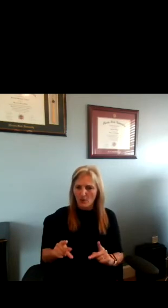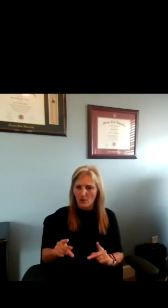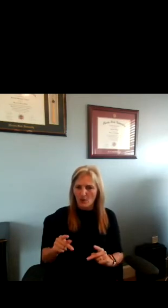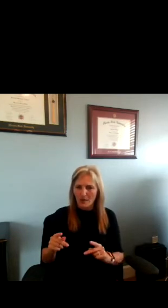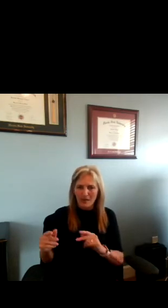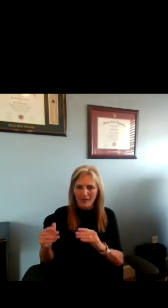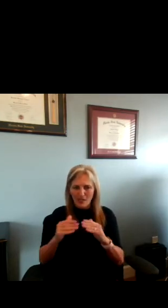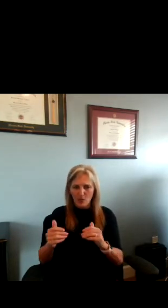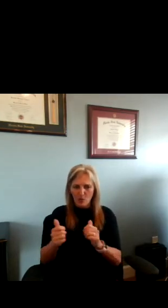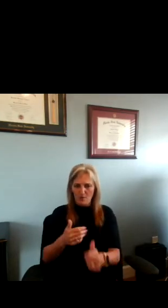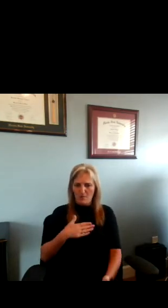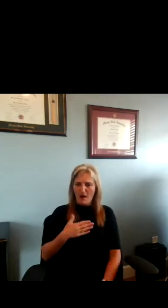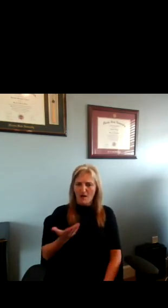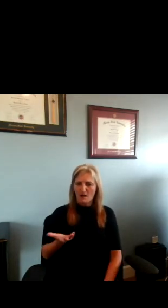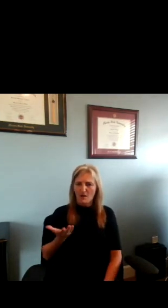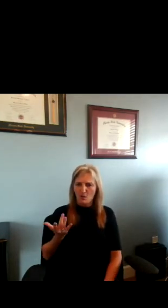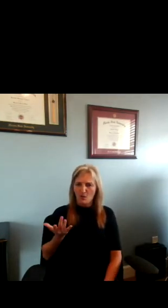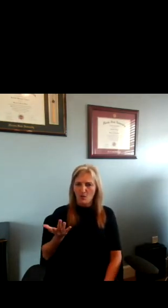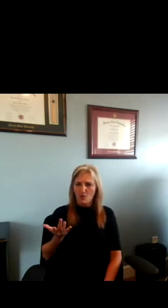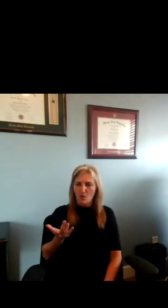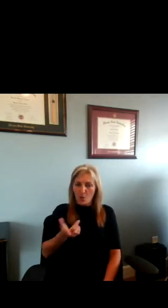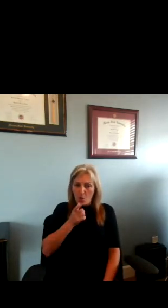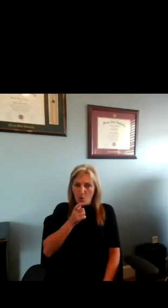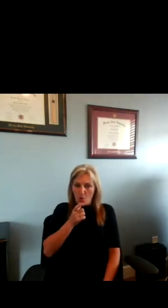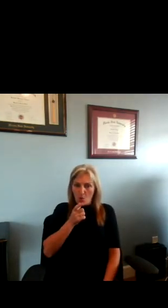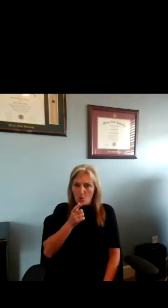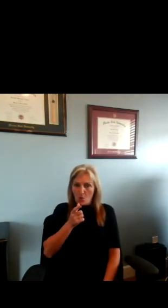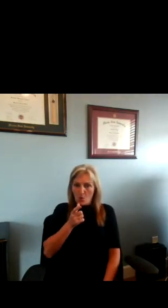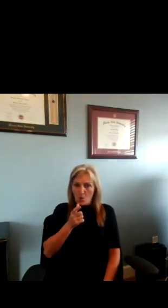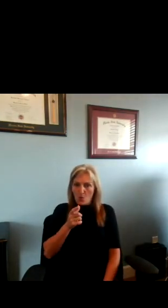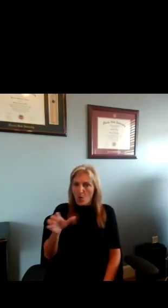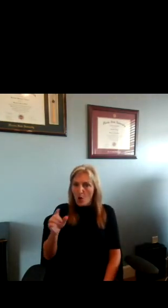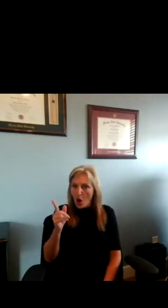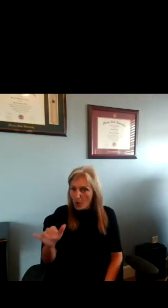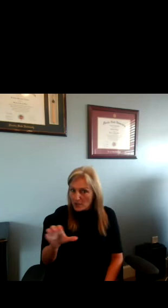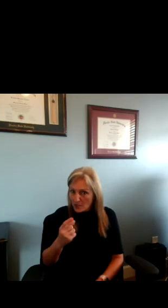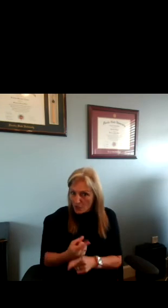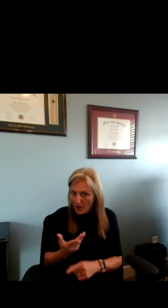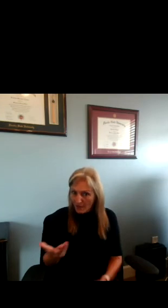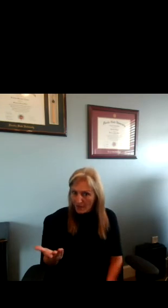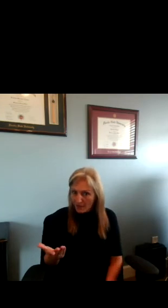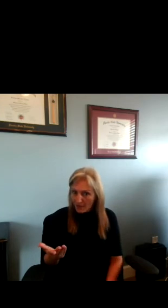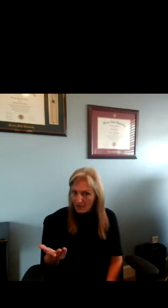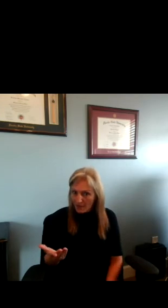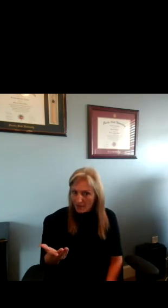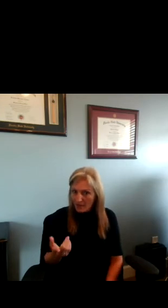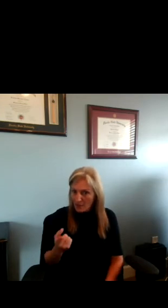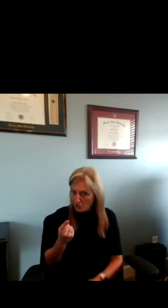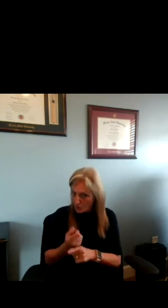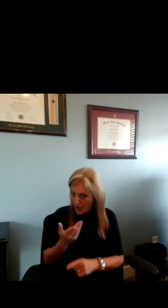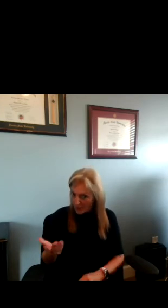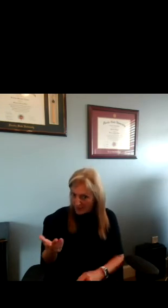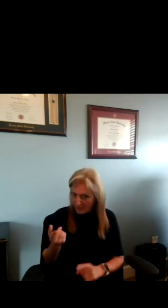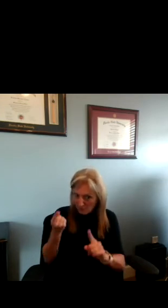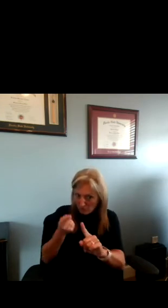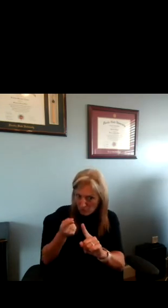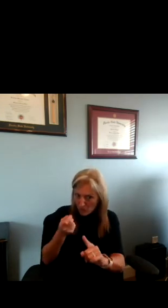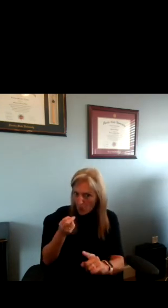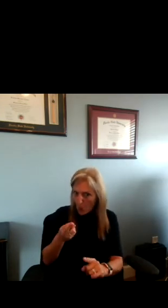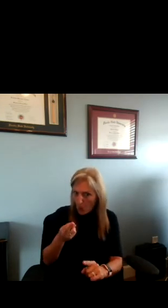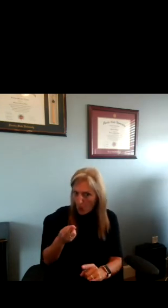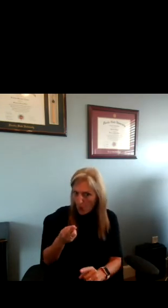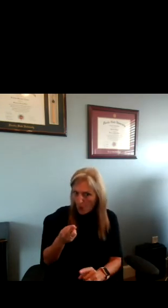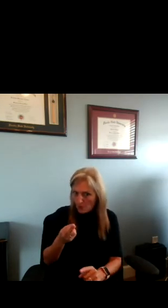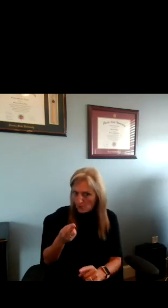to mine? But who among us always does the right thing? Is the right thing objective or